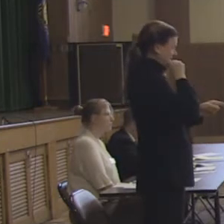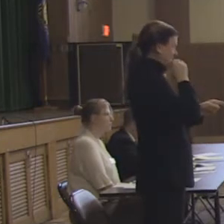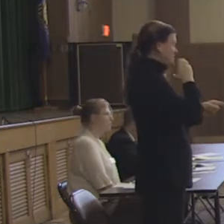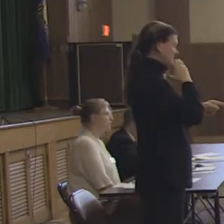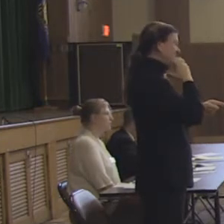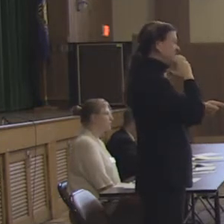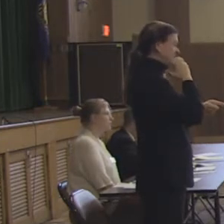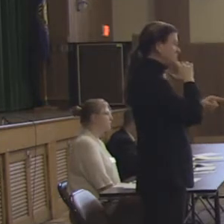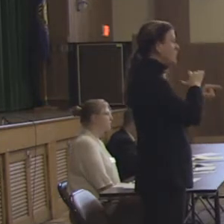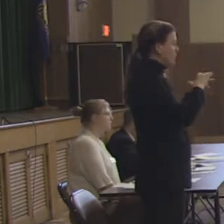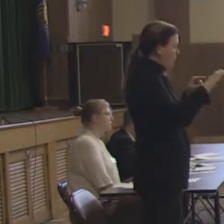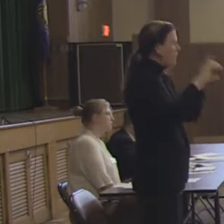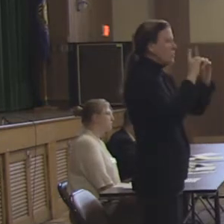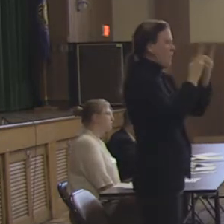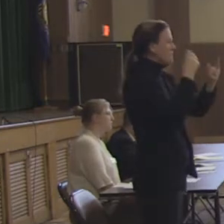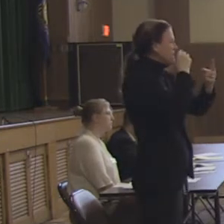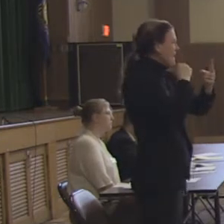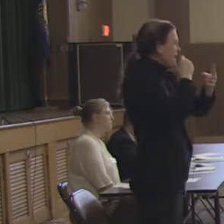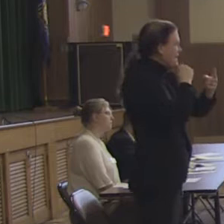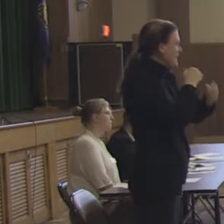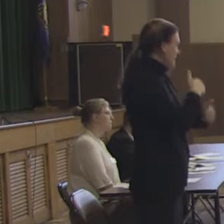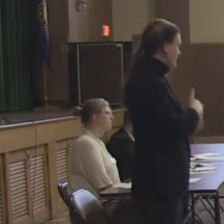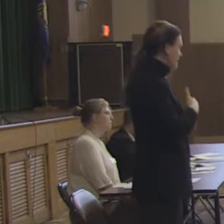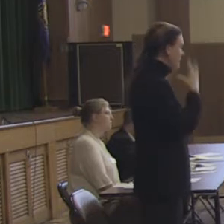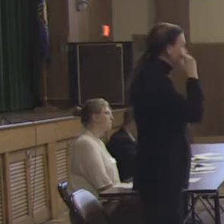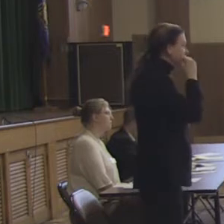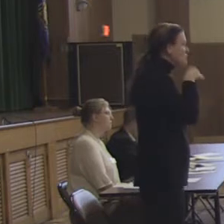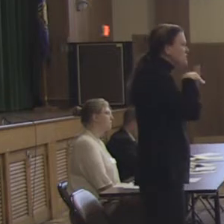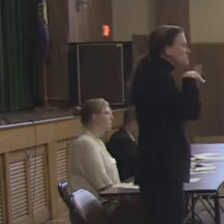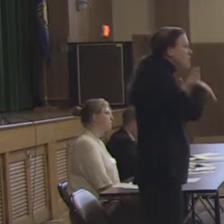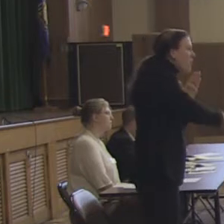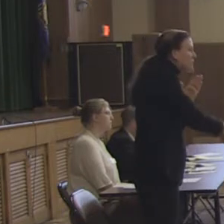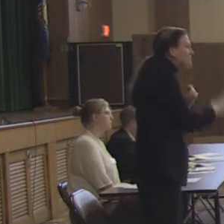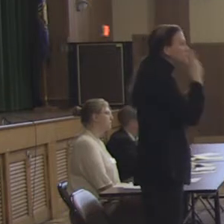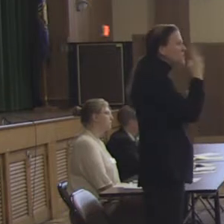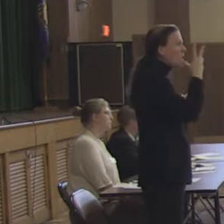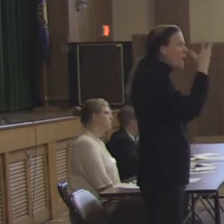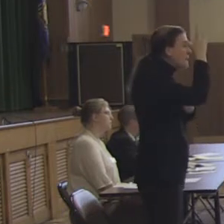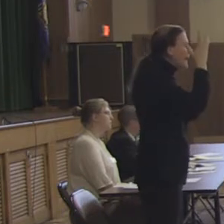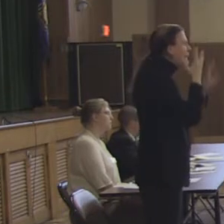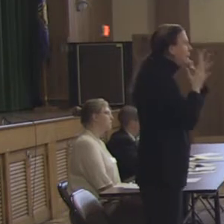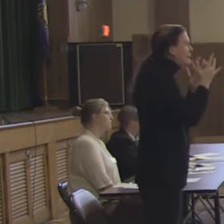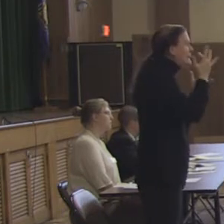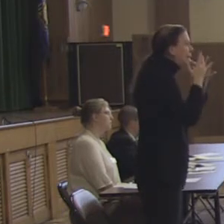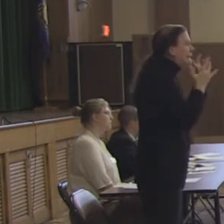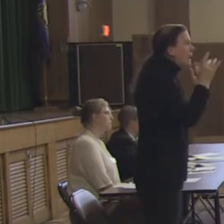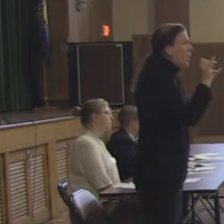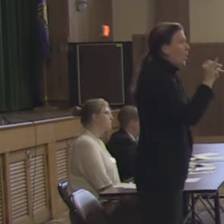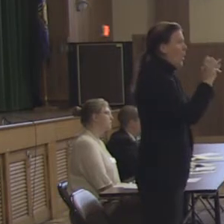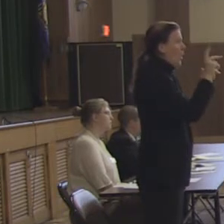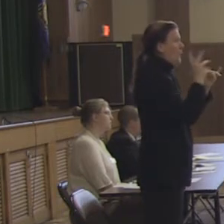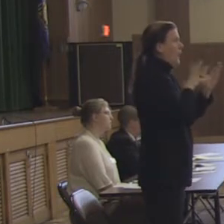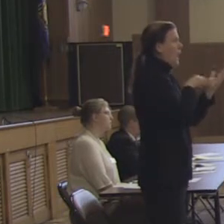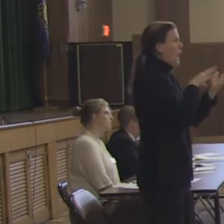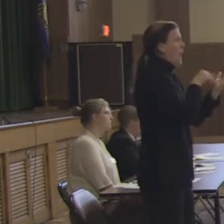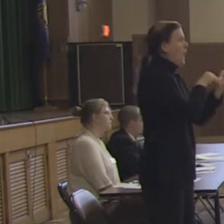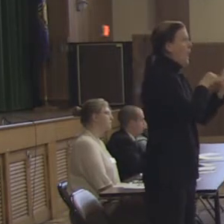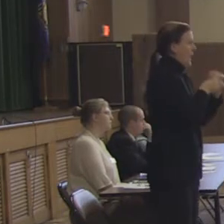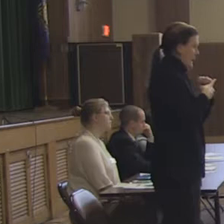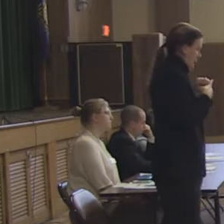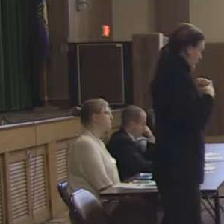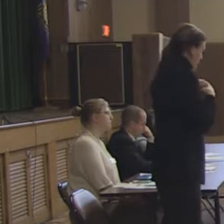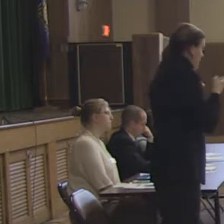are older. They're people who've lived through the Depression. They're people who've seen their parents scrimp and save. And they're living amongst things